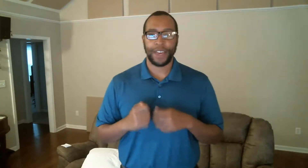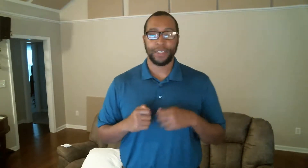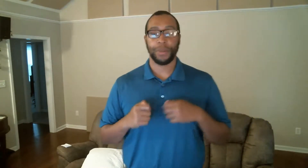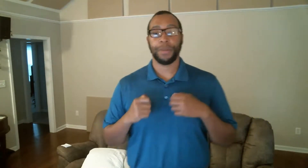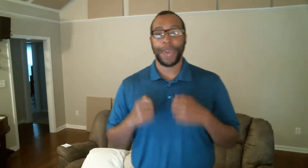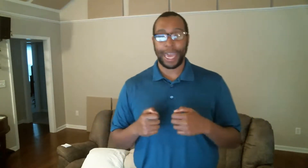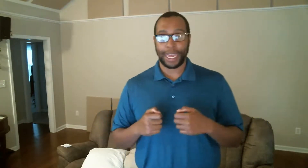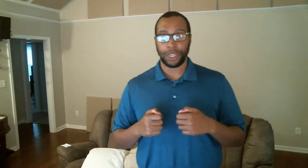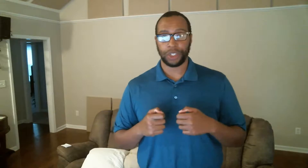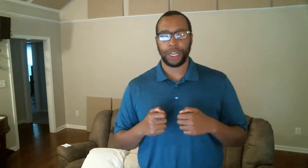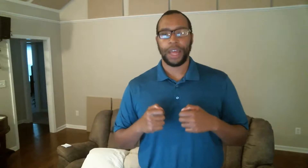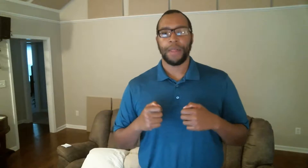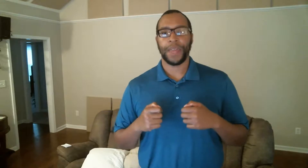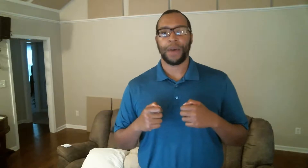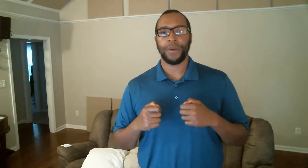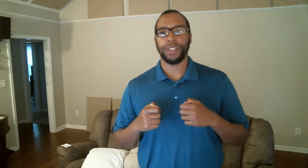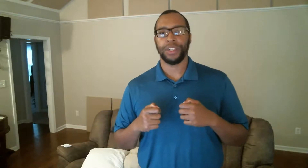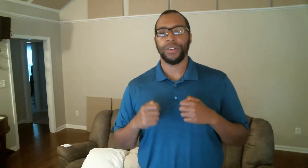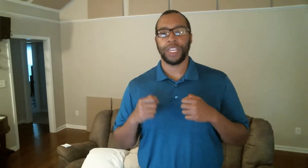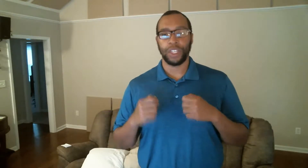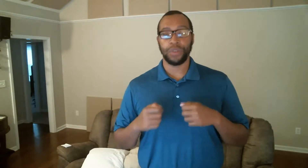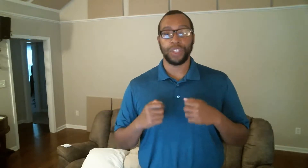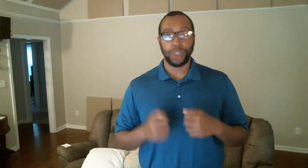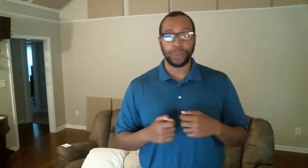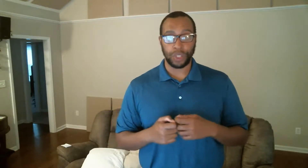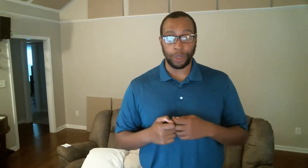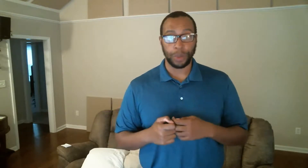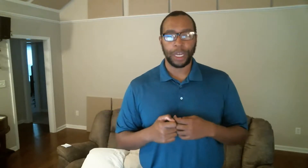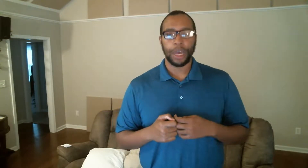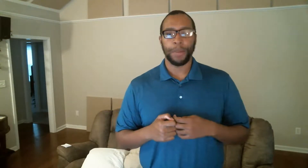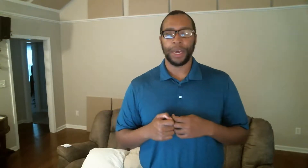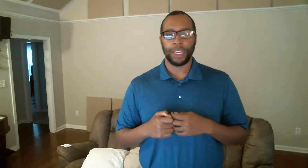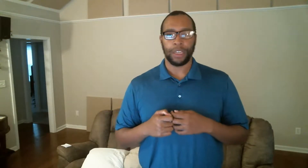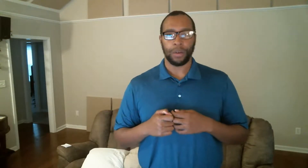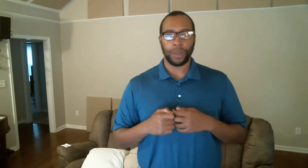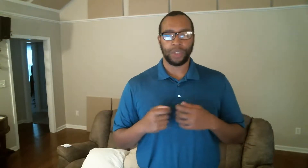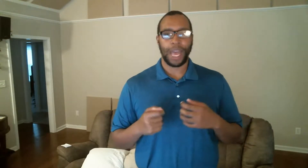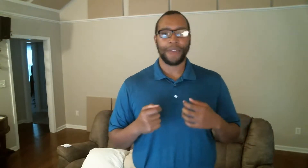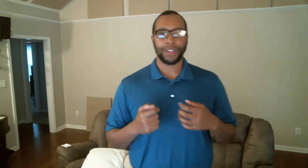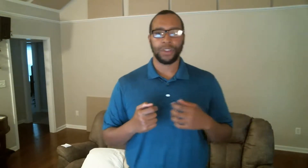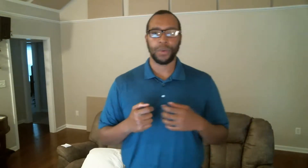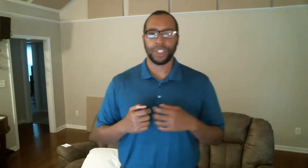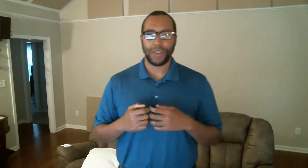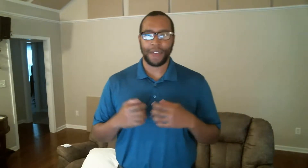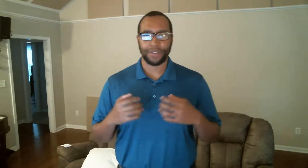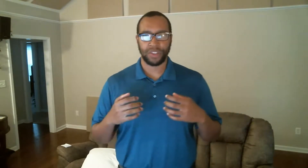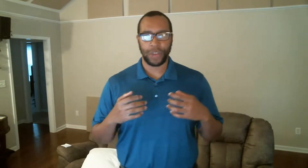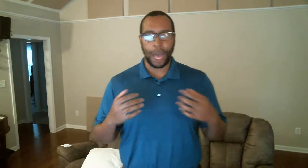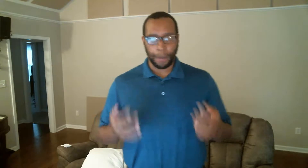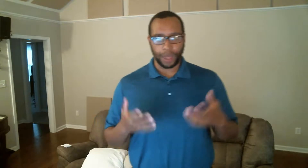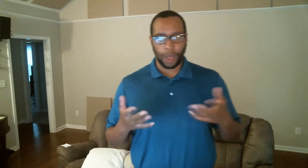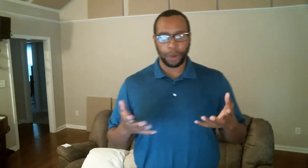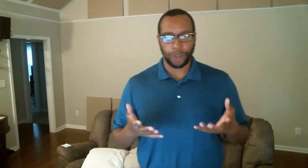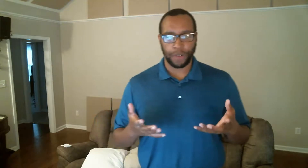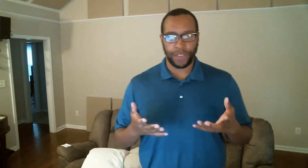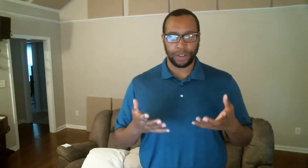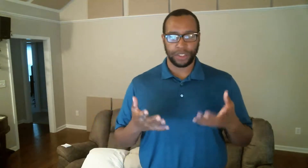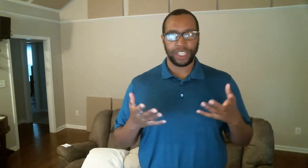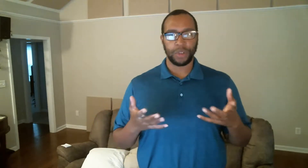Facebook page, then you can use YouTube. But what you'll have to do is you'll have to upload your video to YouTube